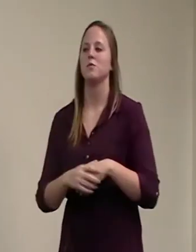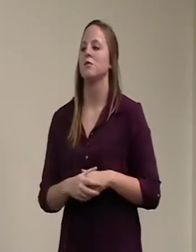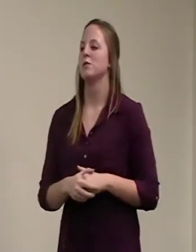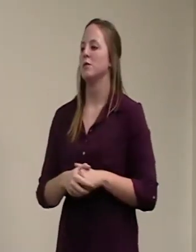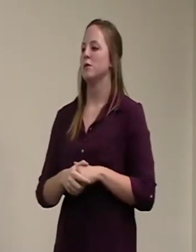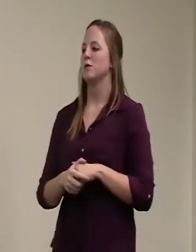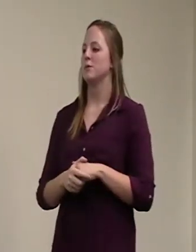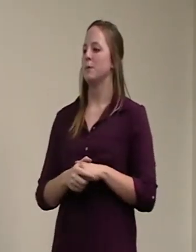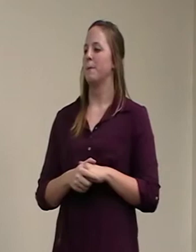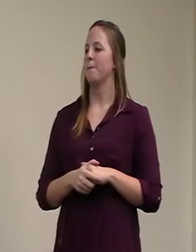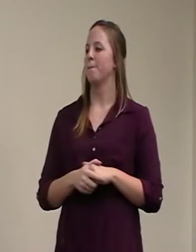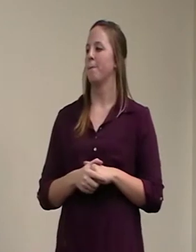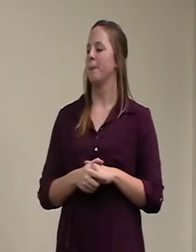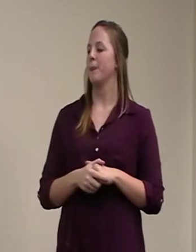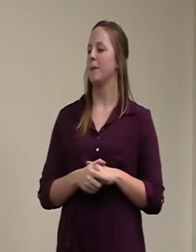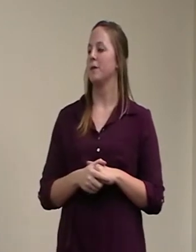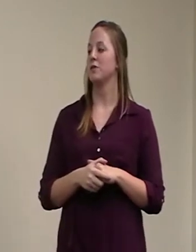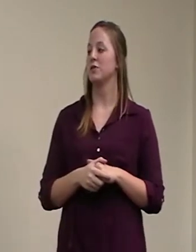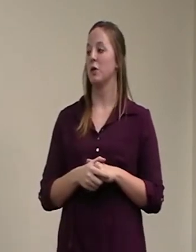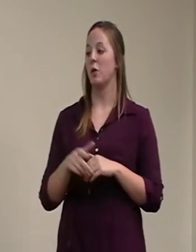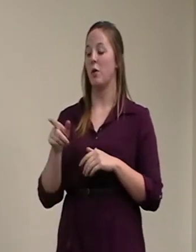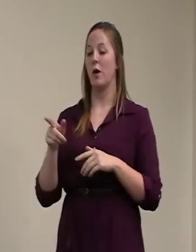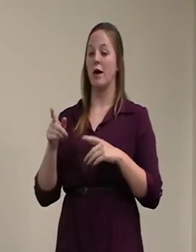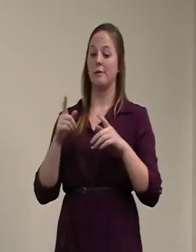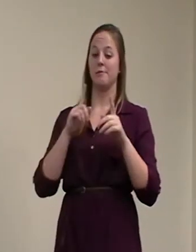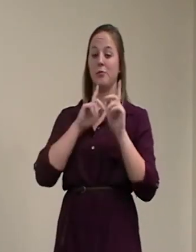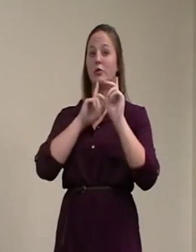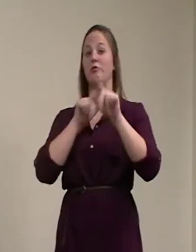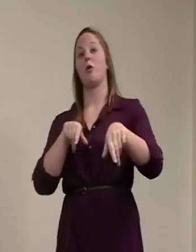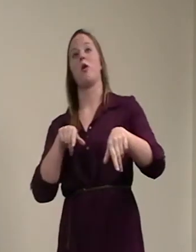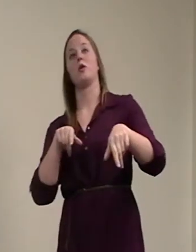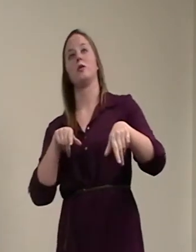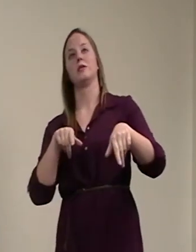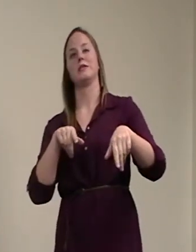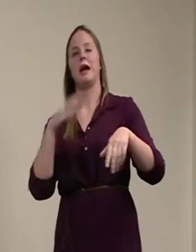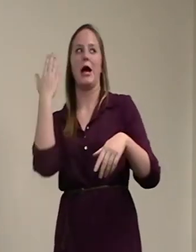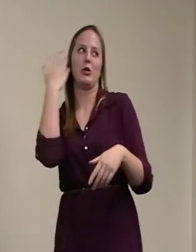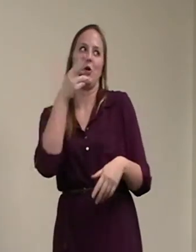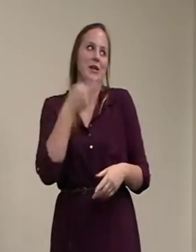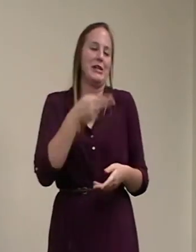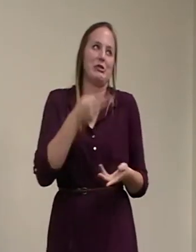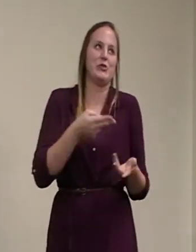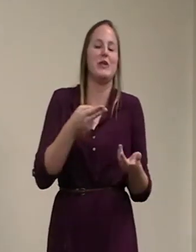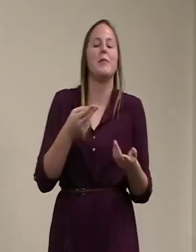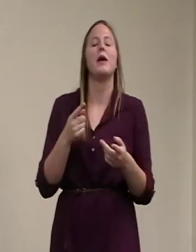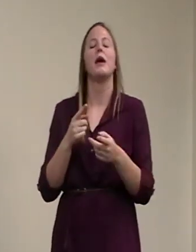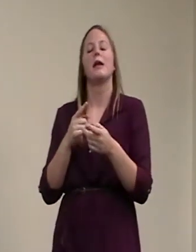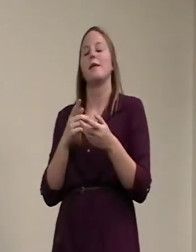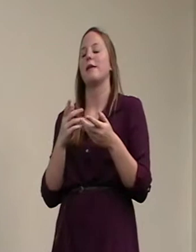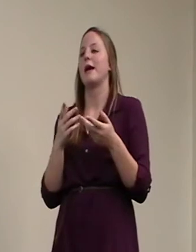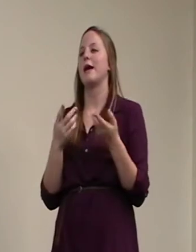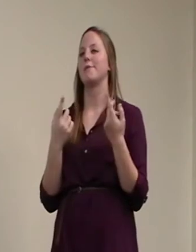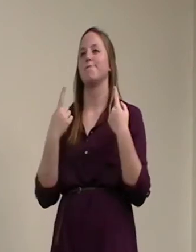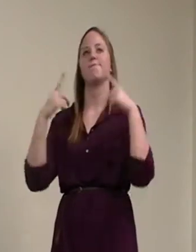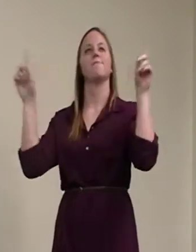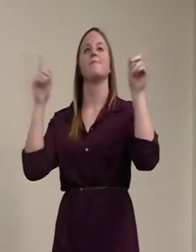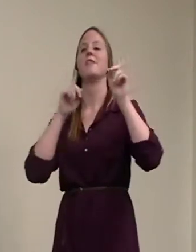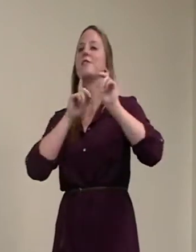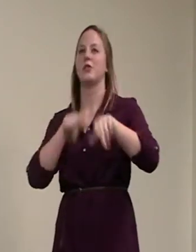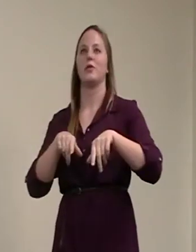So what I determined, not knowing your history or anything, I determined ahead of time that you do have a pretty